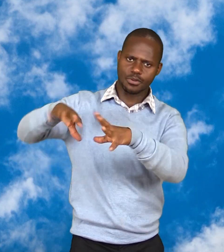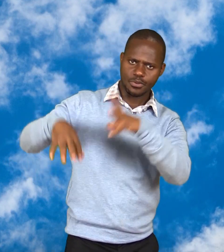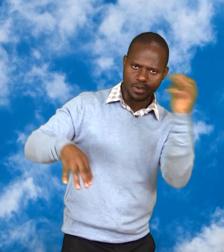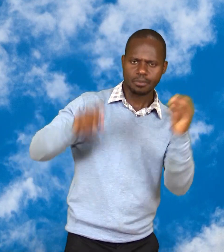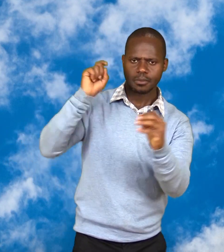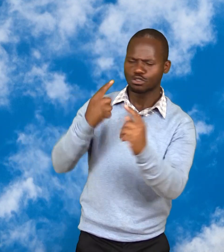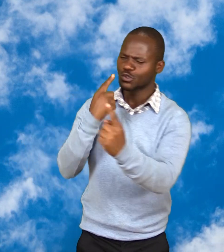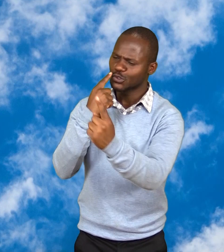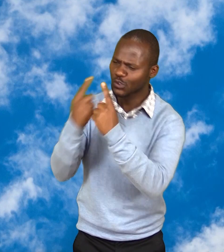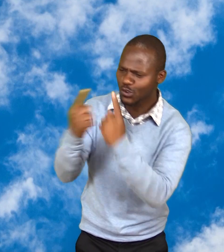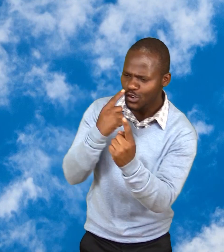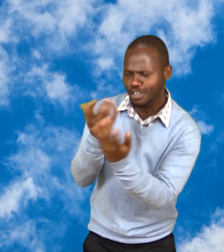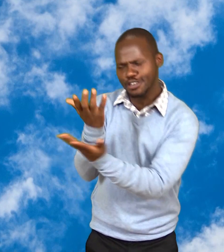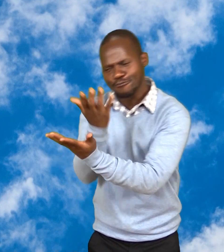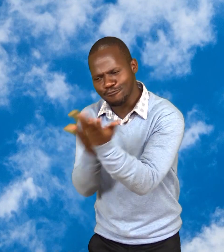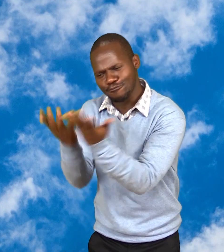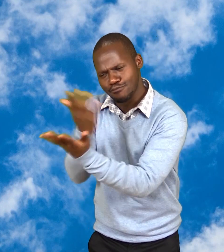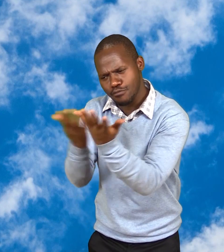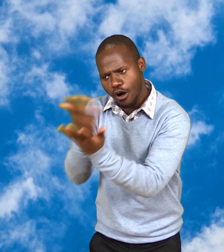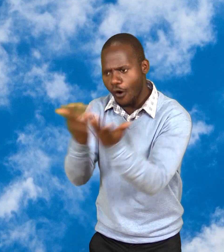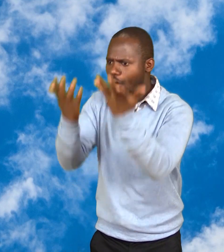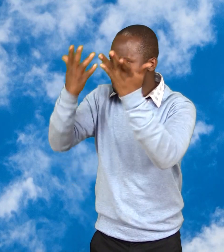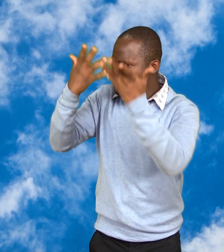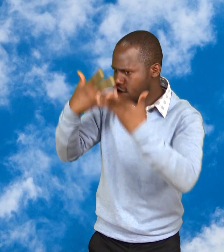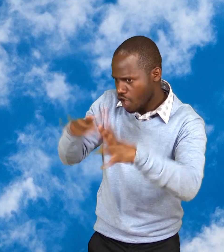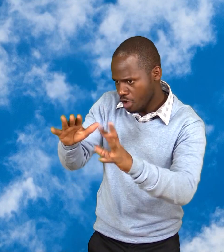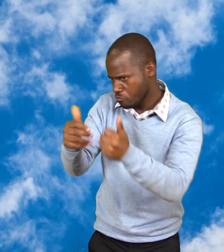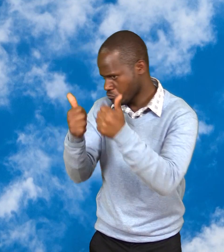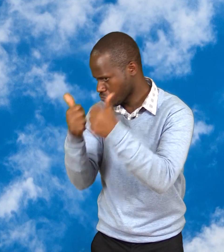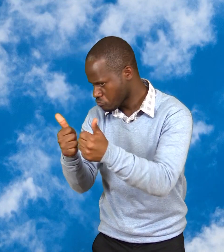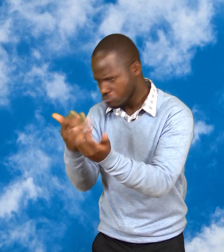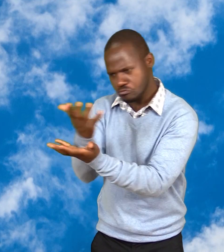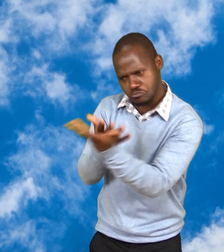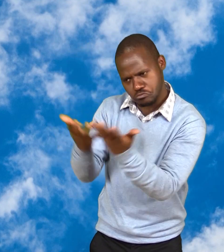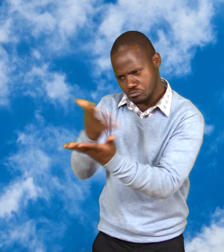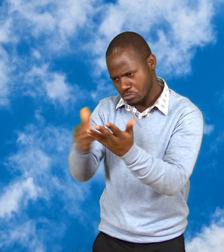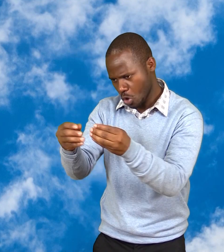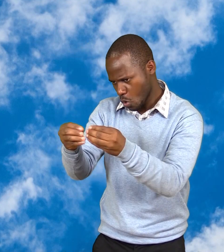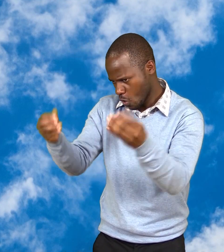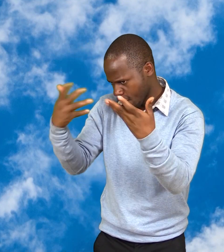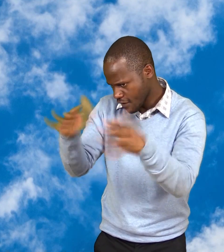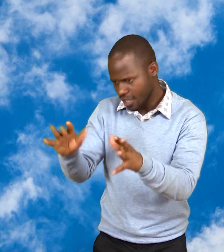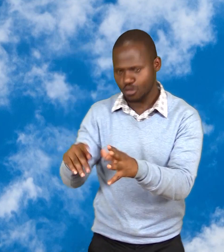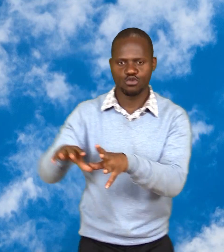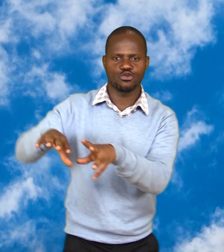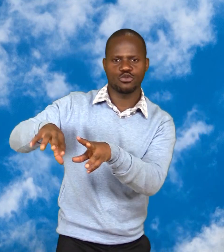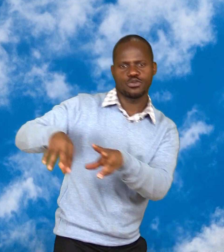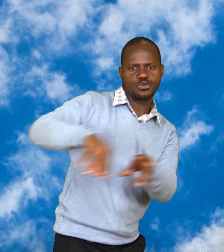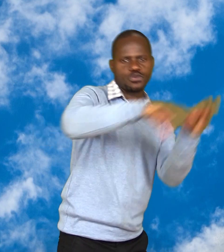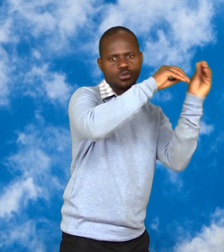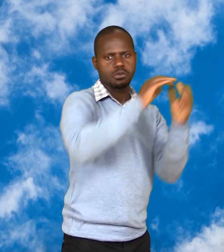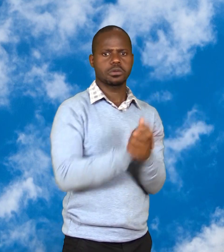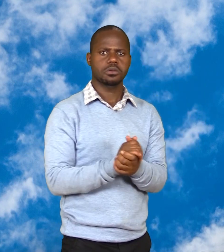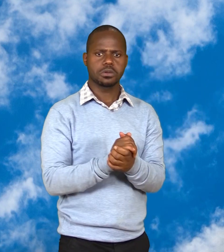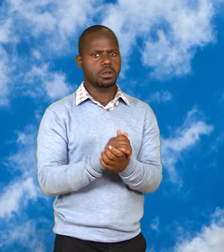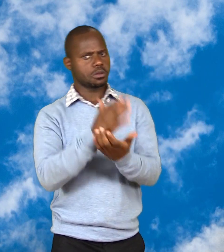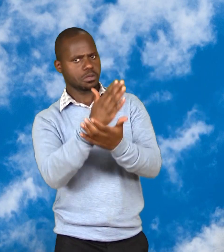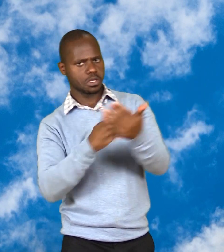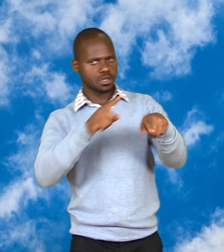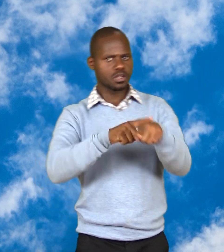you want to go home. Deaf people tend to communicate for a very long time, and then they can